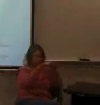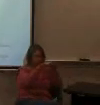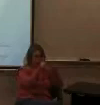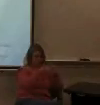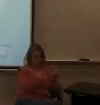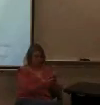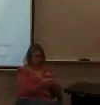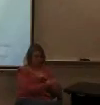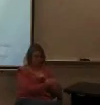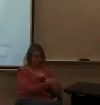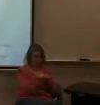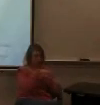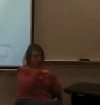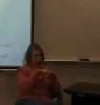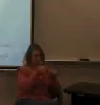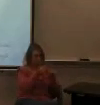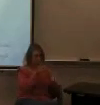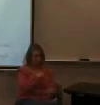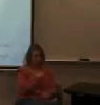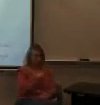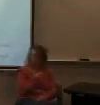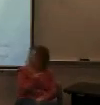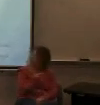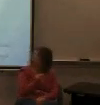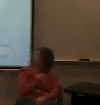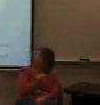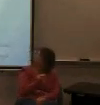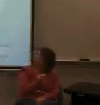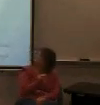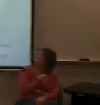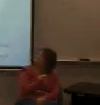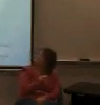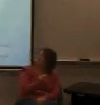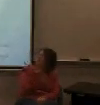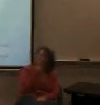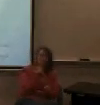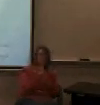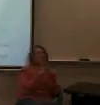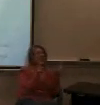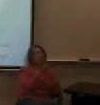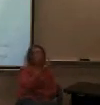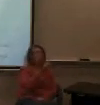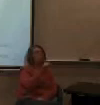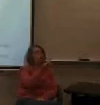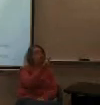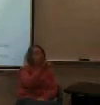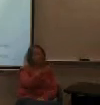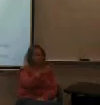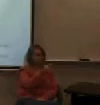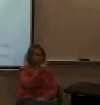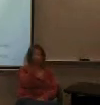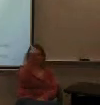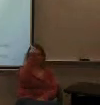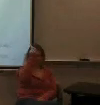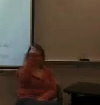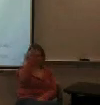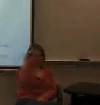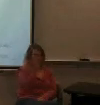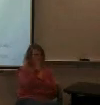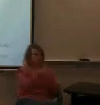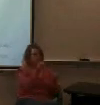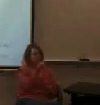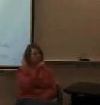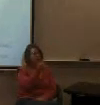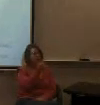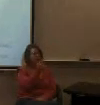12 meters and surface to 5 meters. And this is a very eutrophic lake here, and this is an